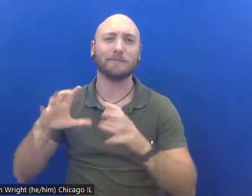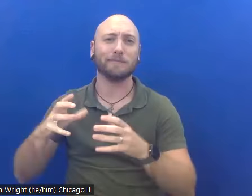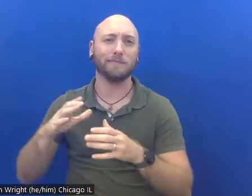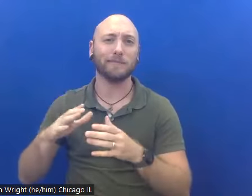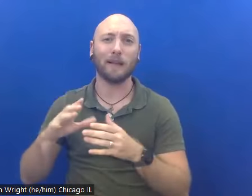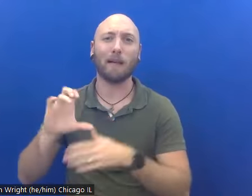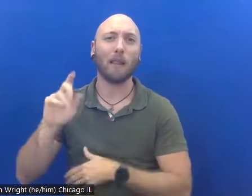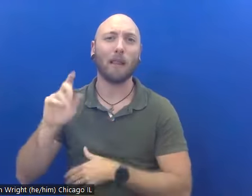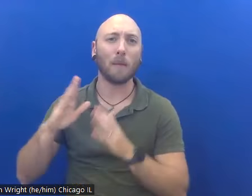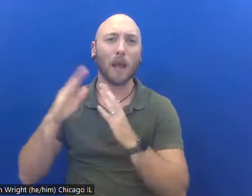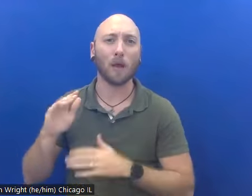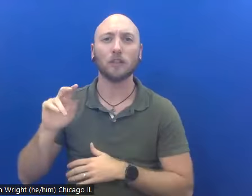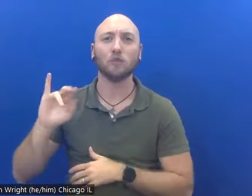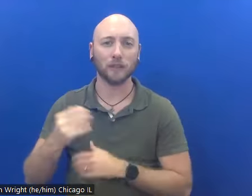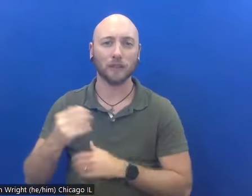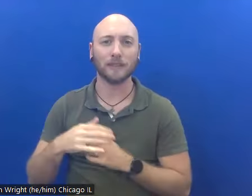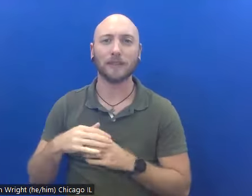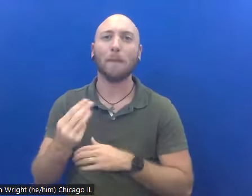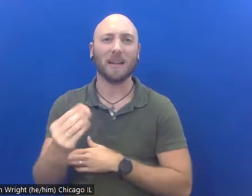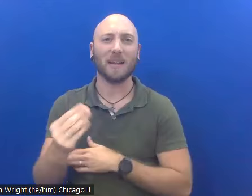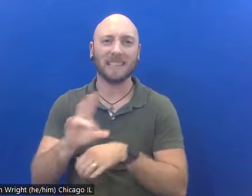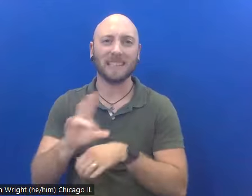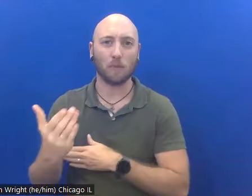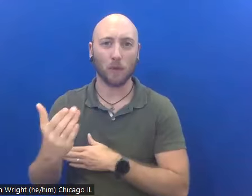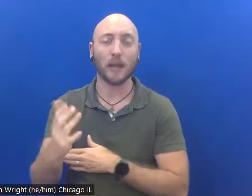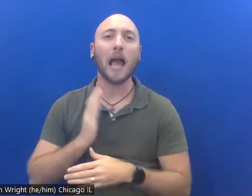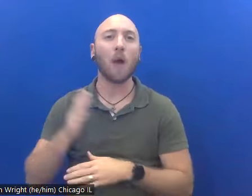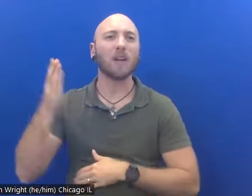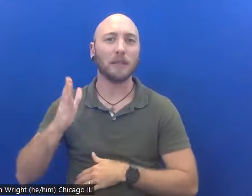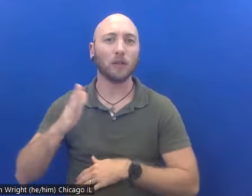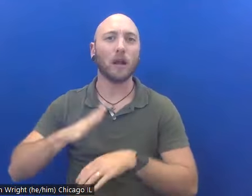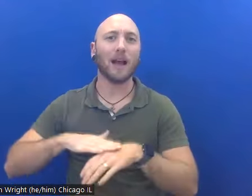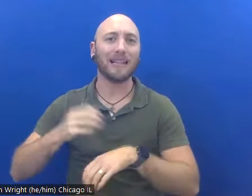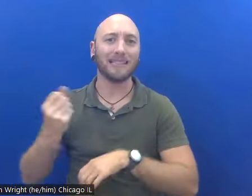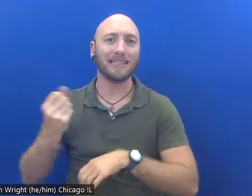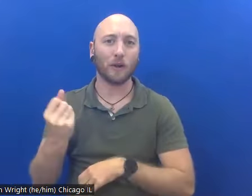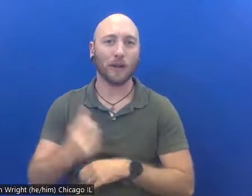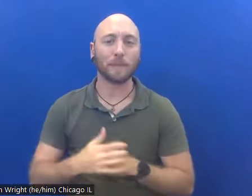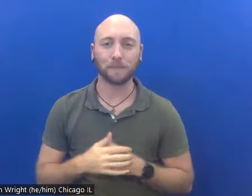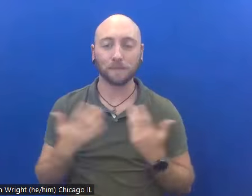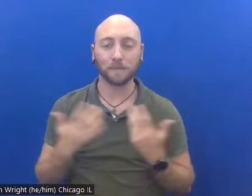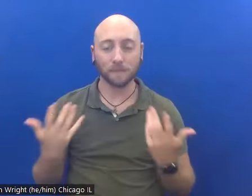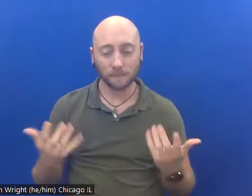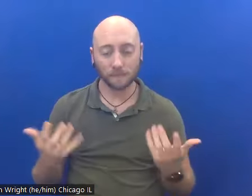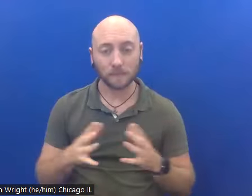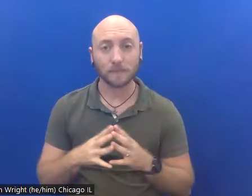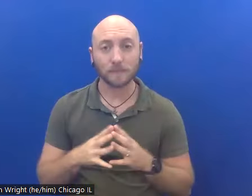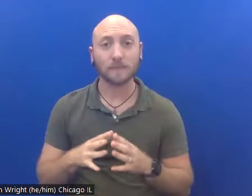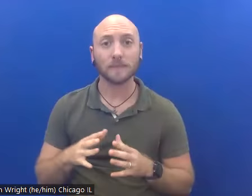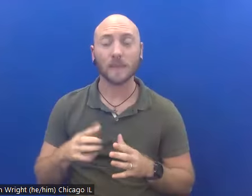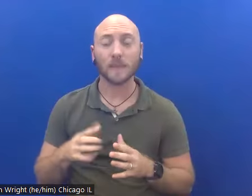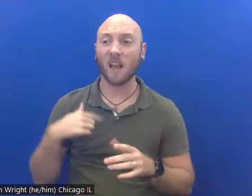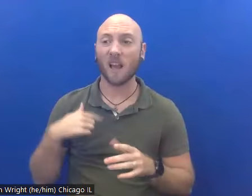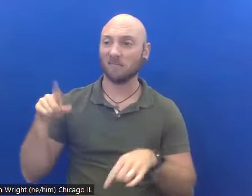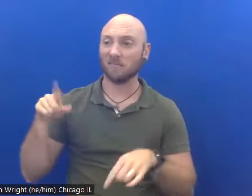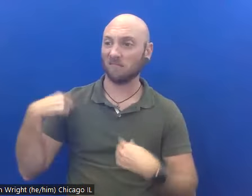speaker meeting being Saturday. That was my home group since I came in. I'd switched a little bit. I moved a little bit in sobriety, but I'm back